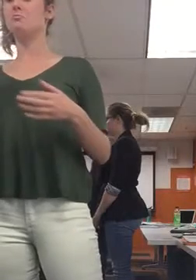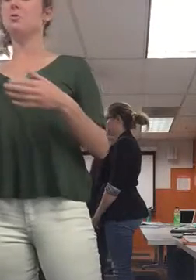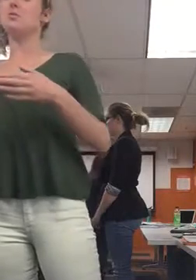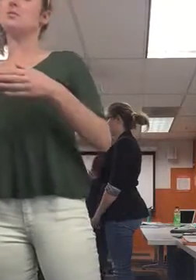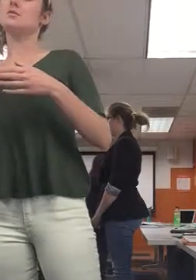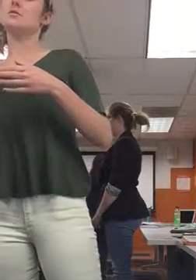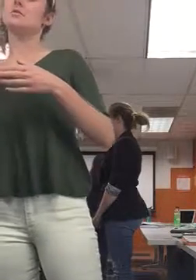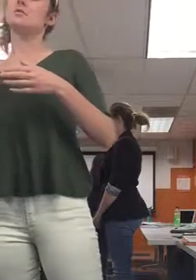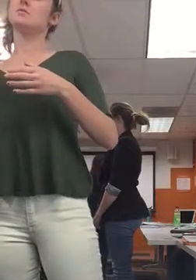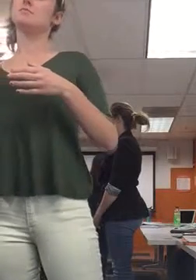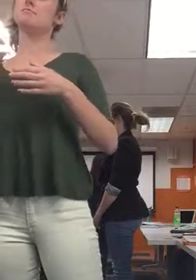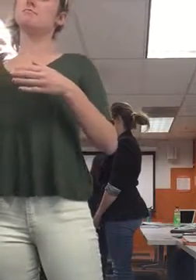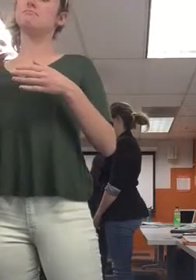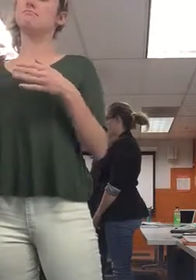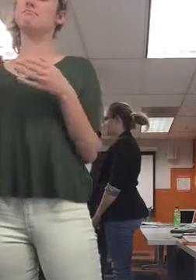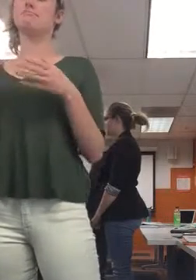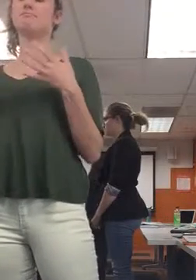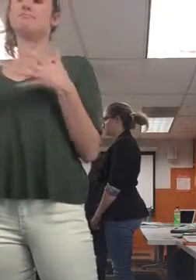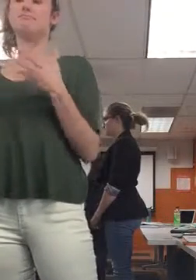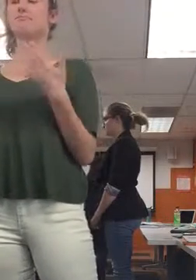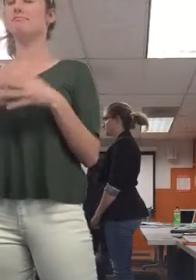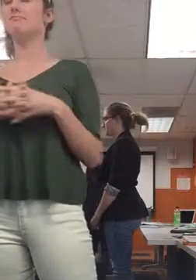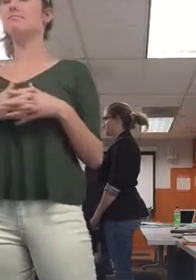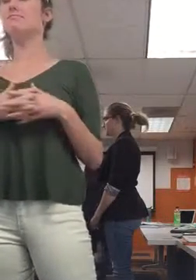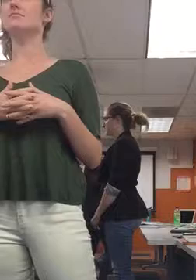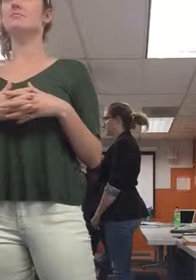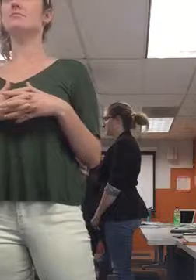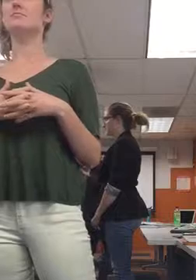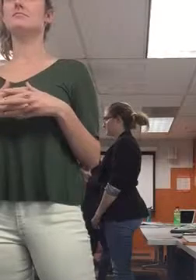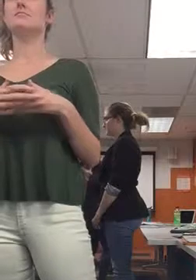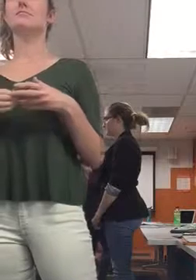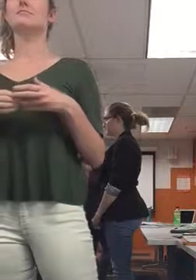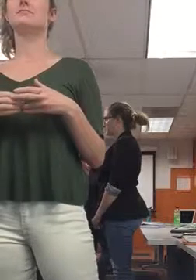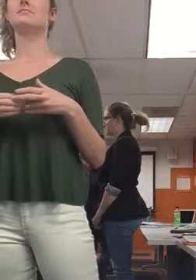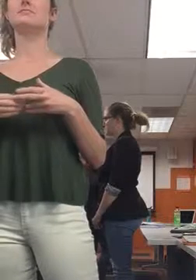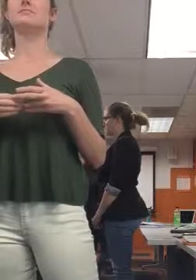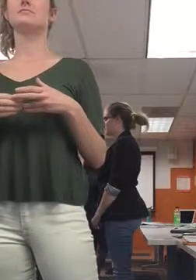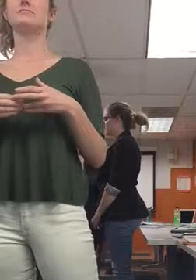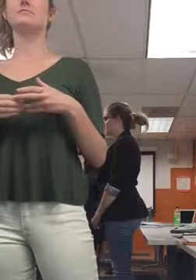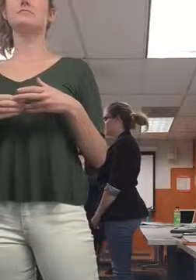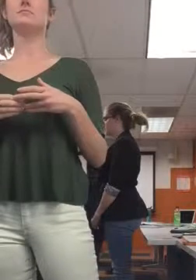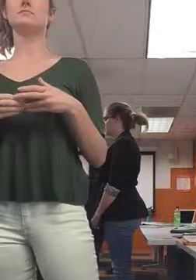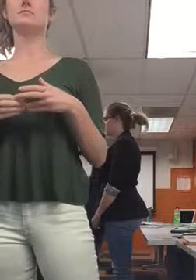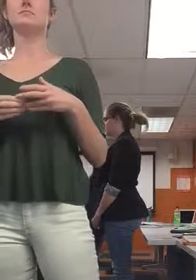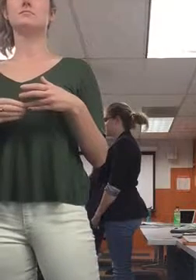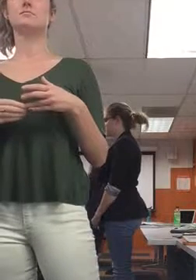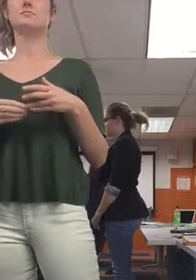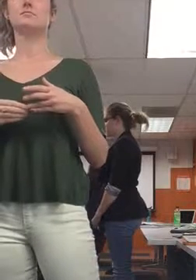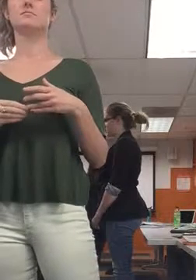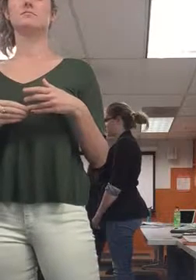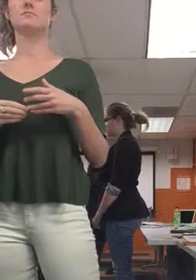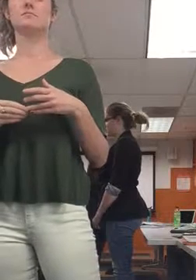From 1940 to 1960, disposable family income increased by more than